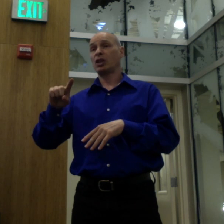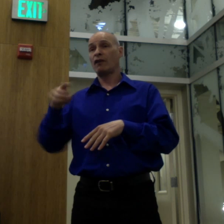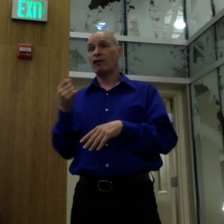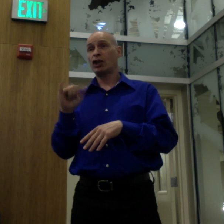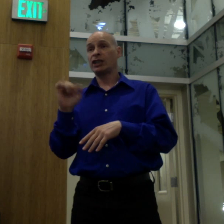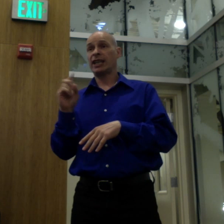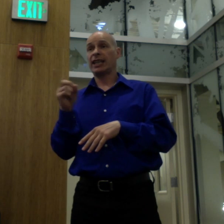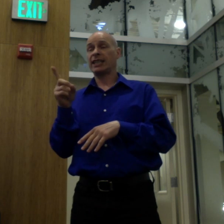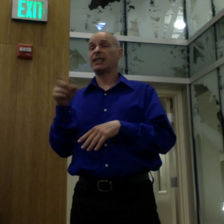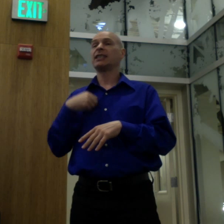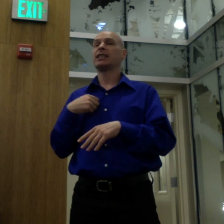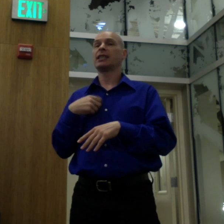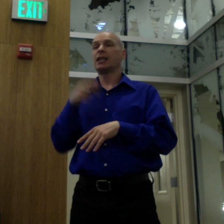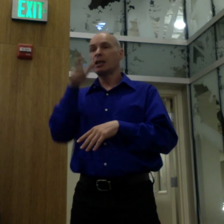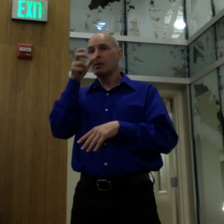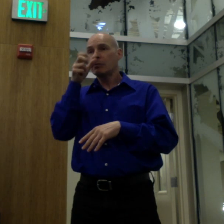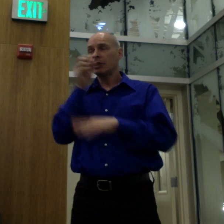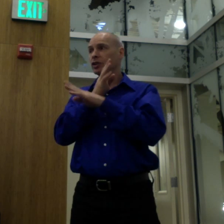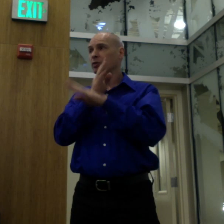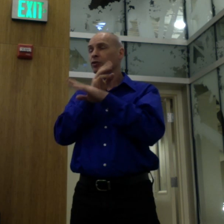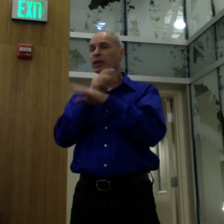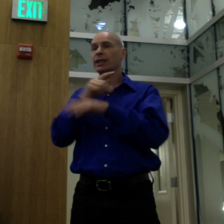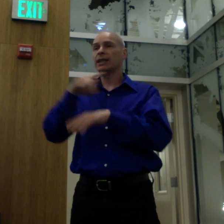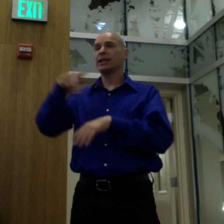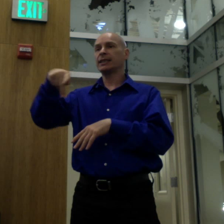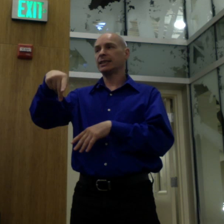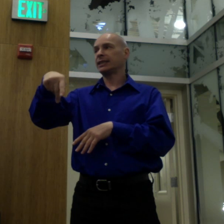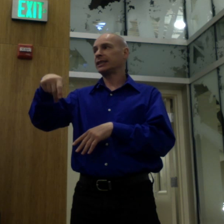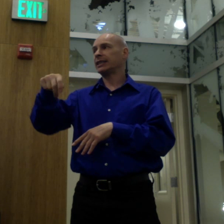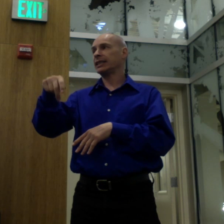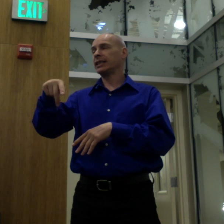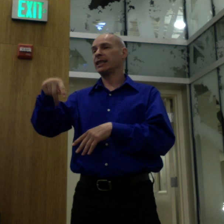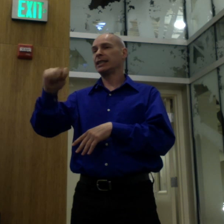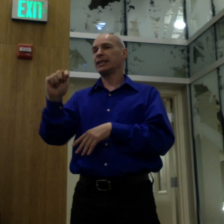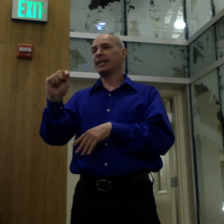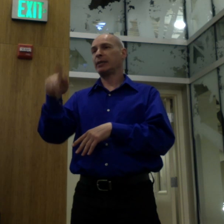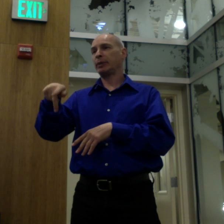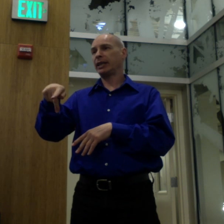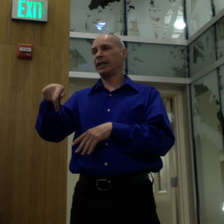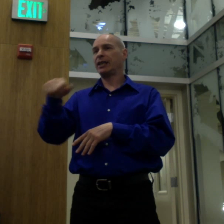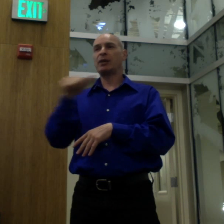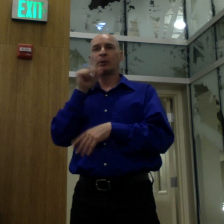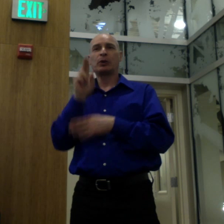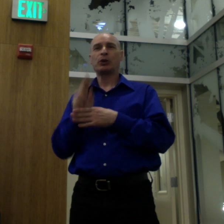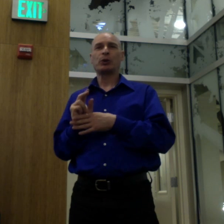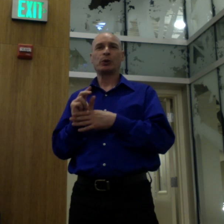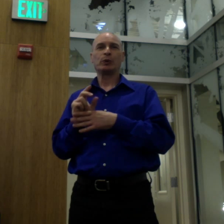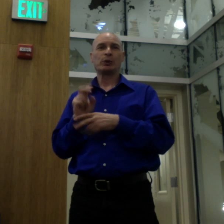spray, paracord, toilet paper, because I'm not using poison ivy,